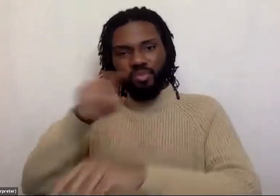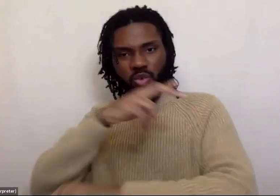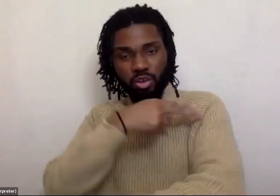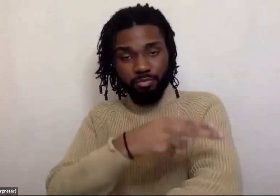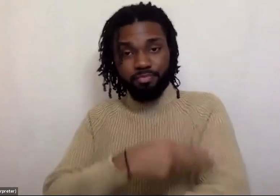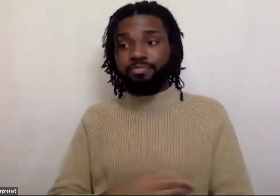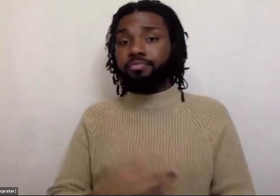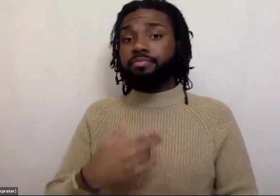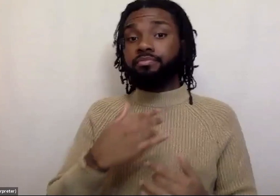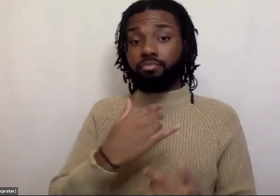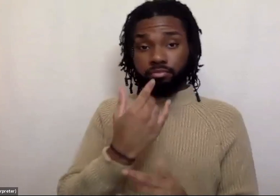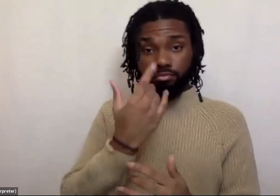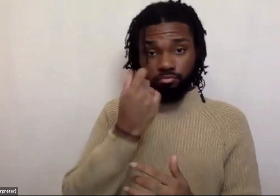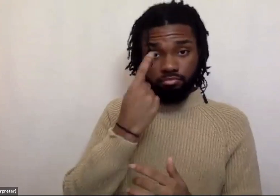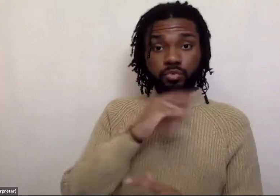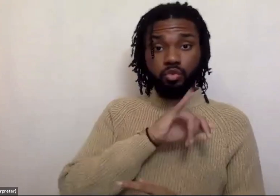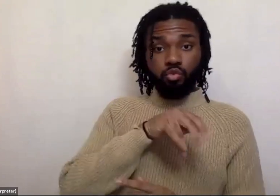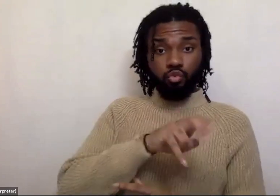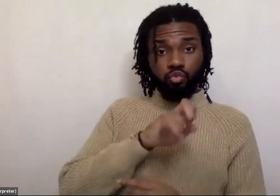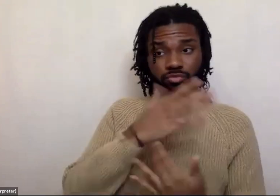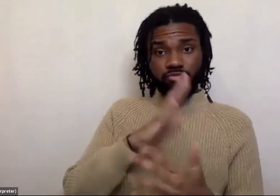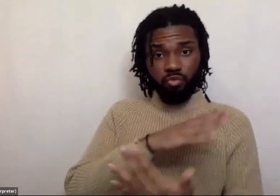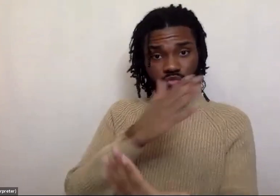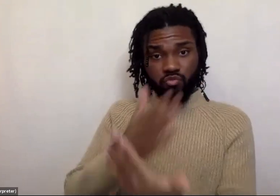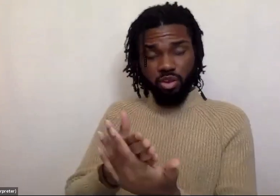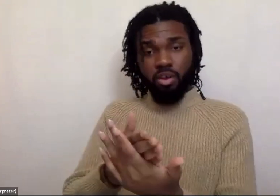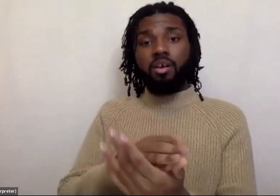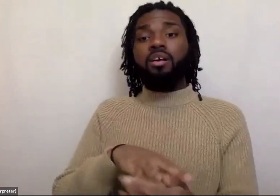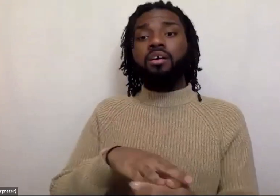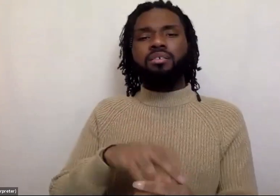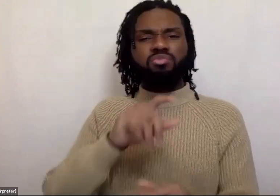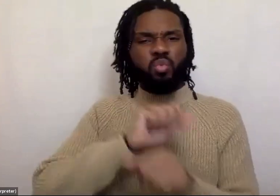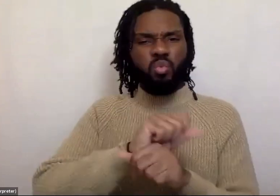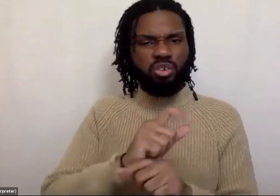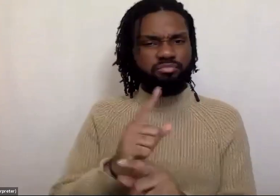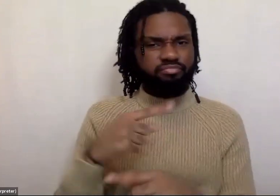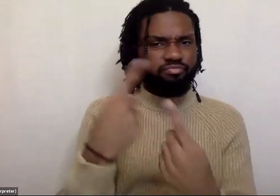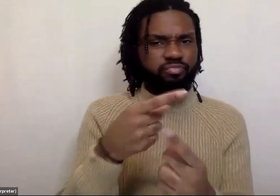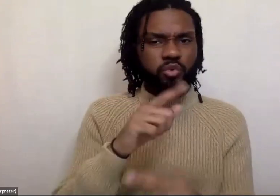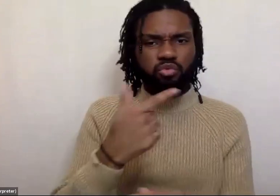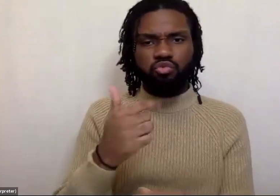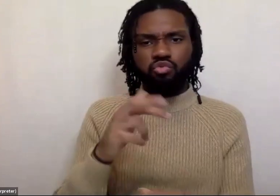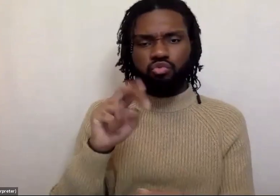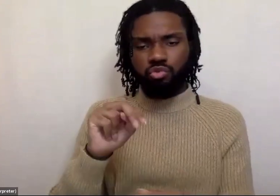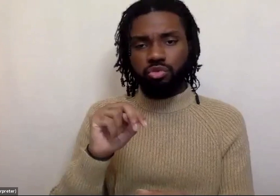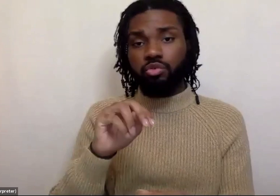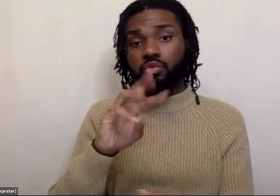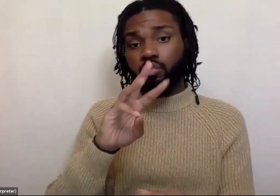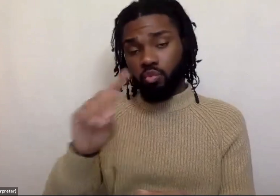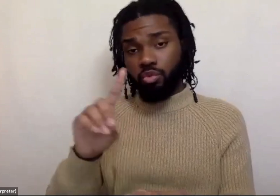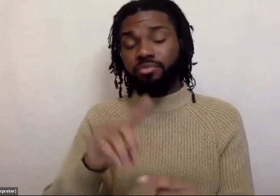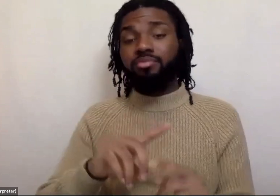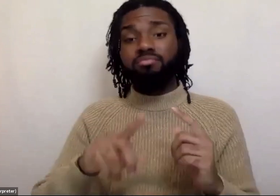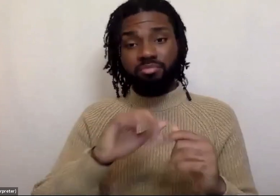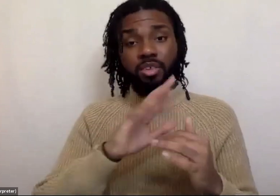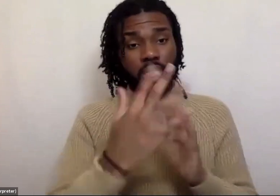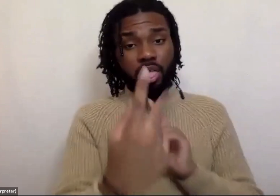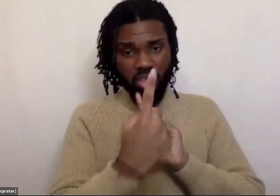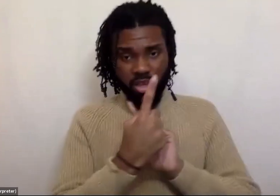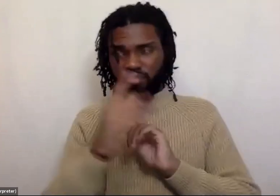had been working since long before I got to Greenwood. And she says, we got to go because, they're at the